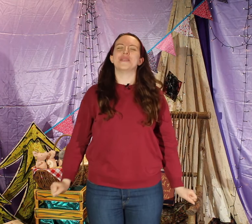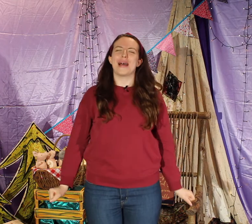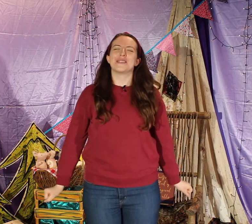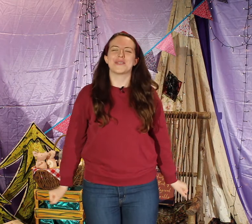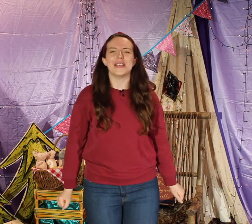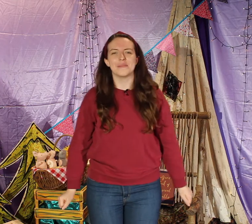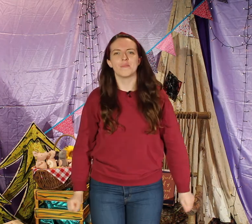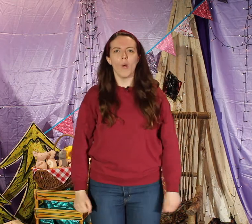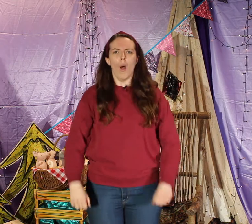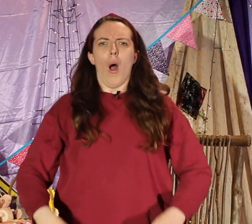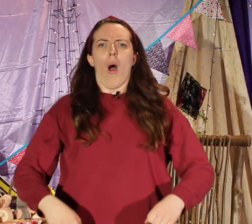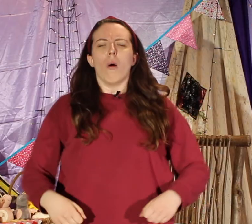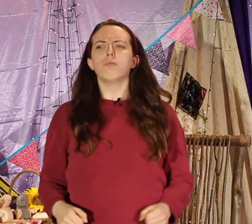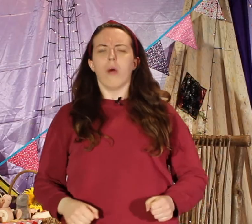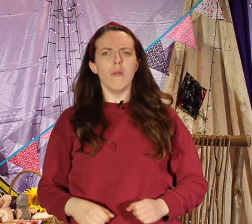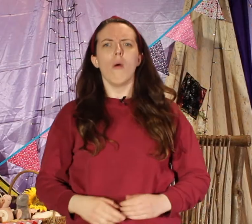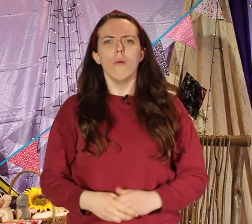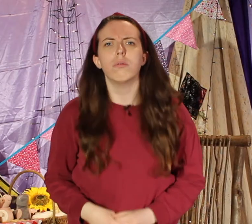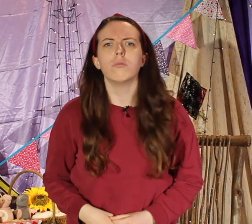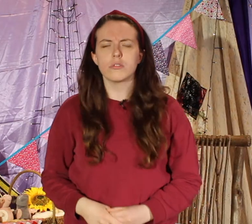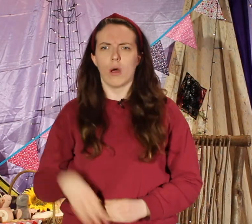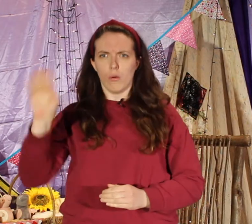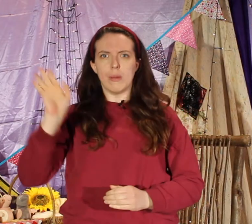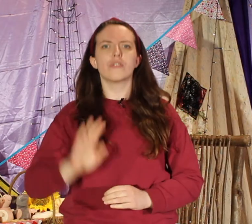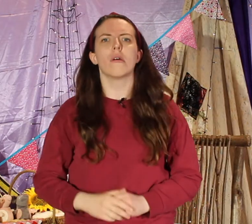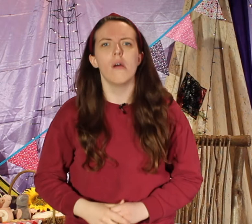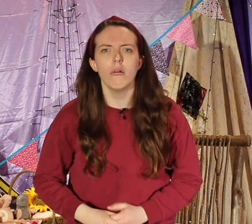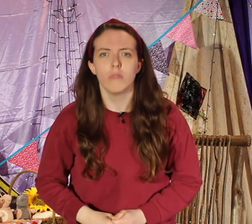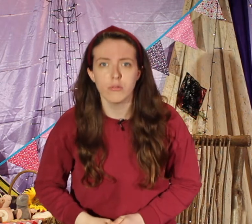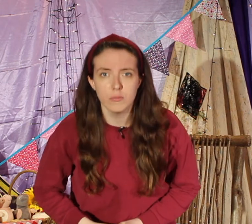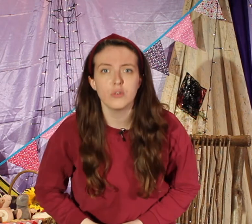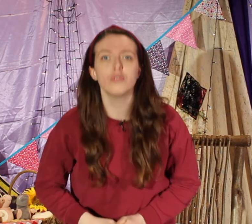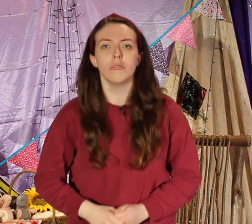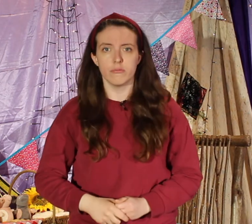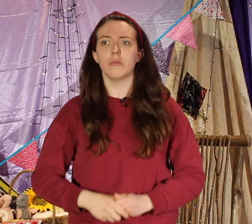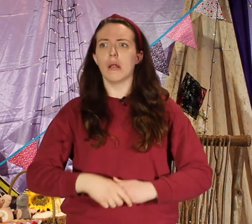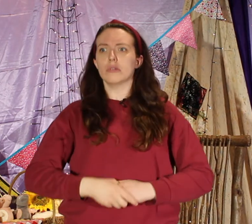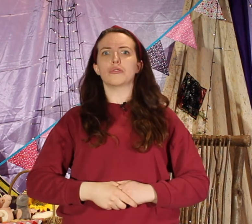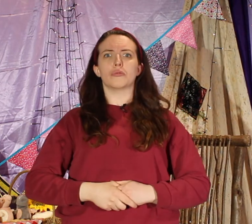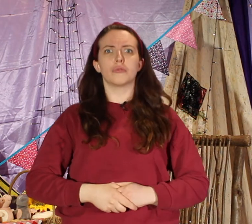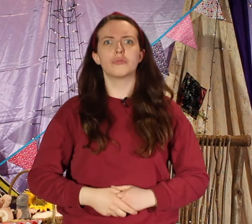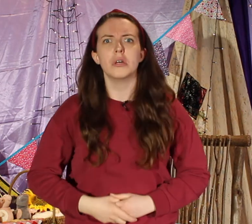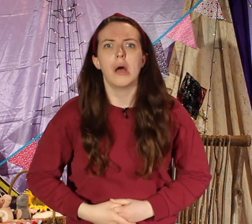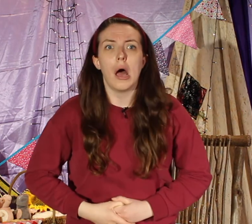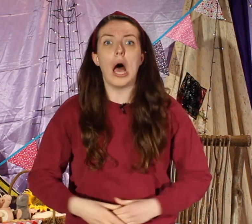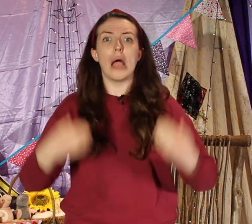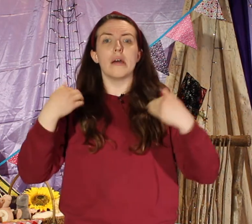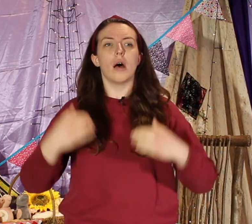my story. Oh, hello. Yes, hello, Badger here. Nice to meet you. Very well. Yes, good, good. I